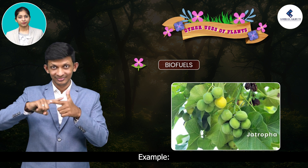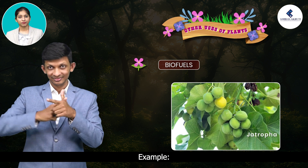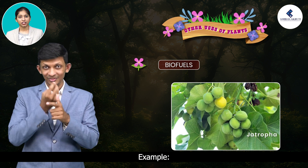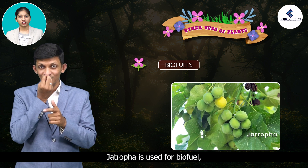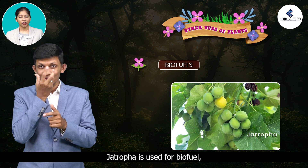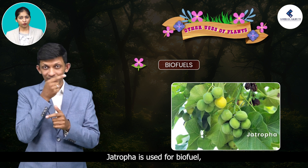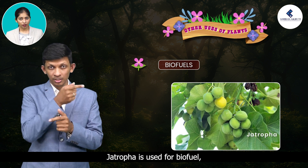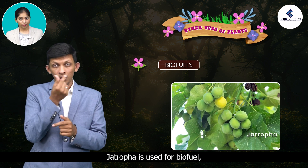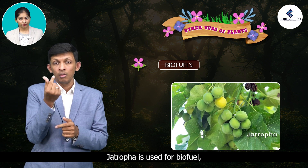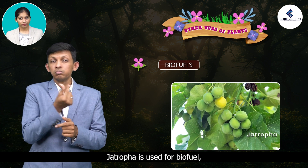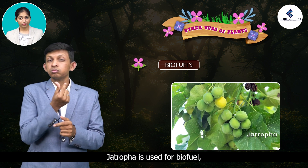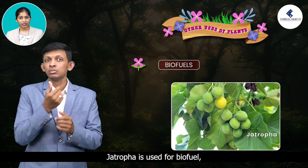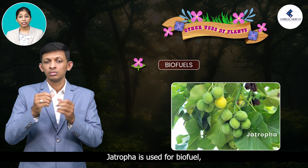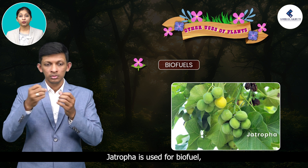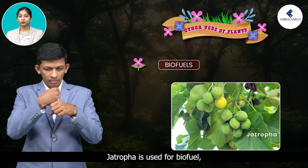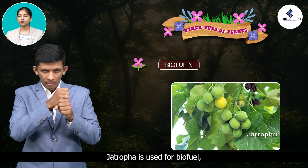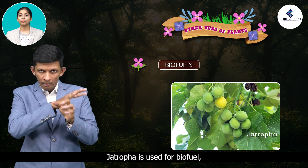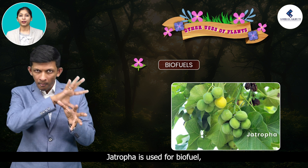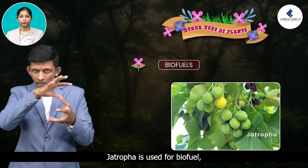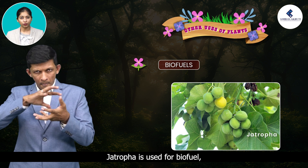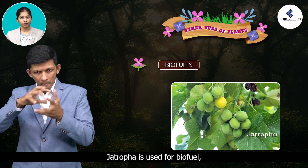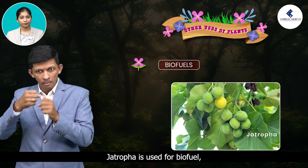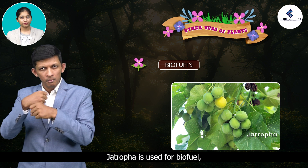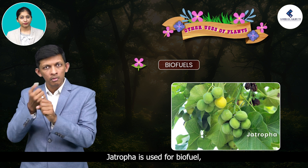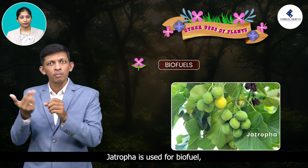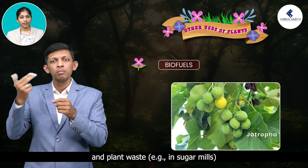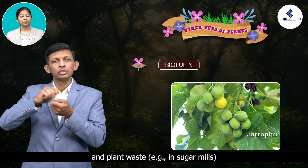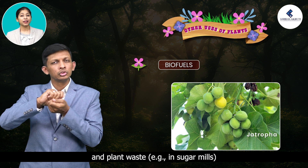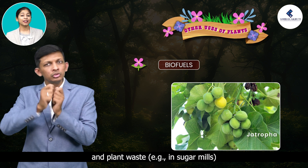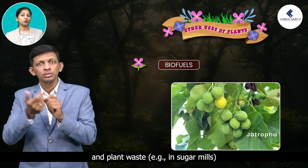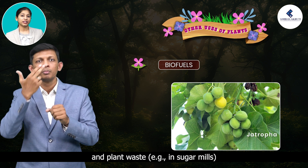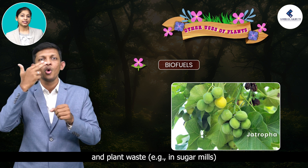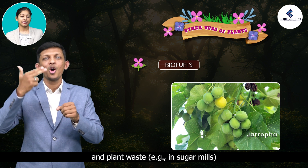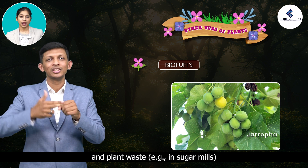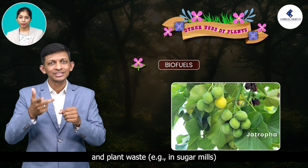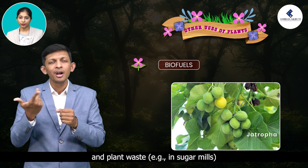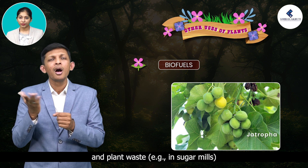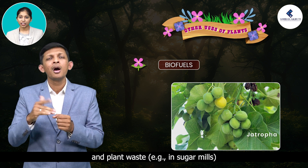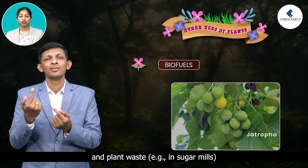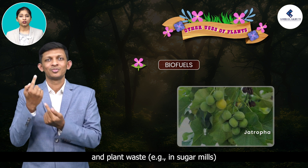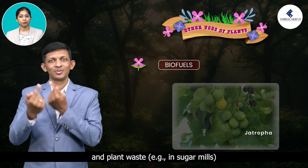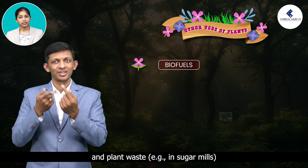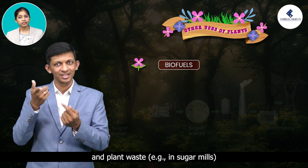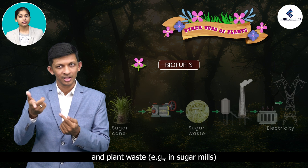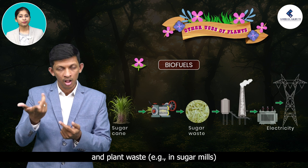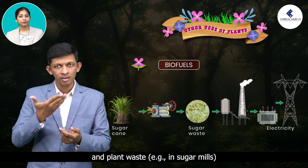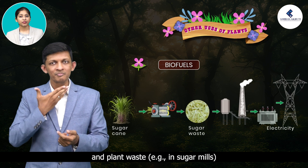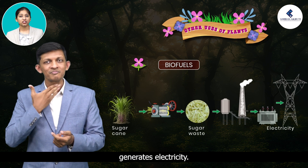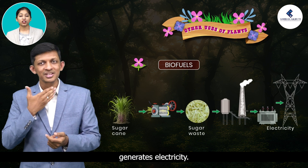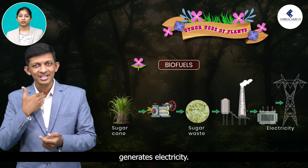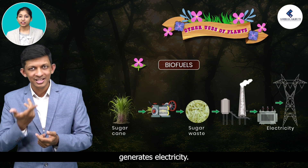Example, Jatropha is used for biofuel, and plant waste, example, in sugar